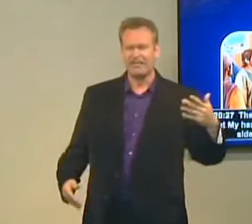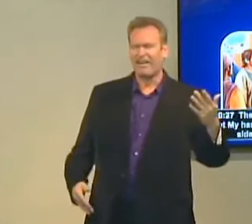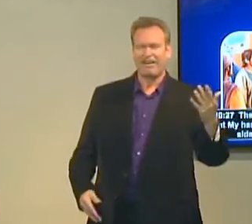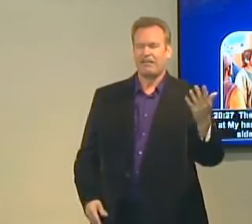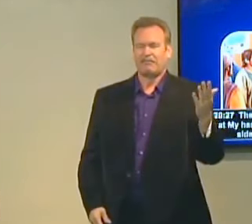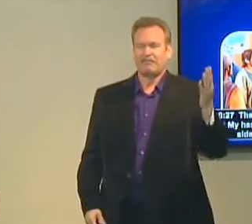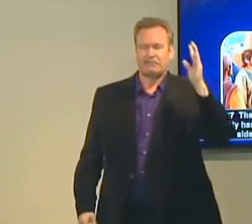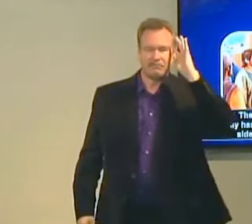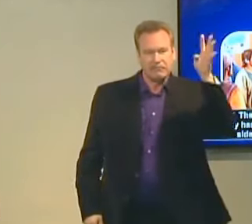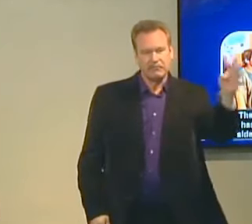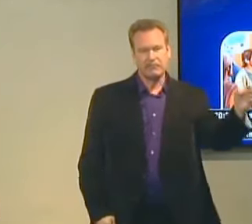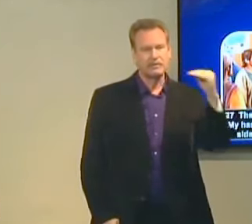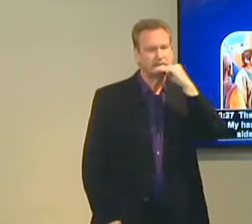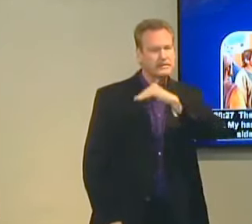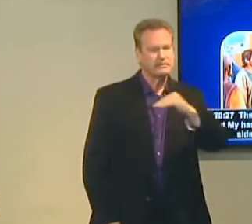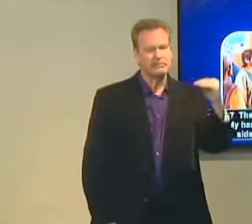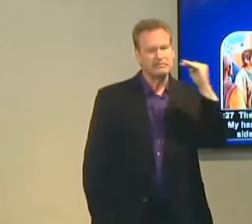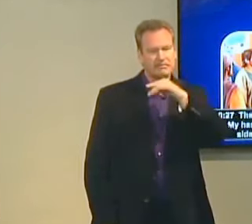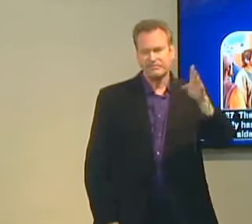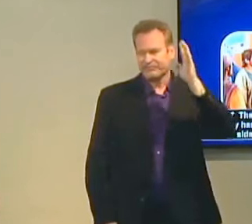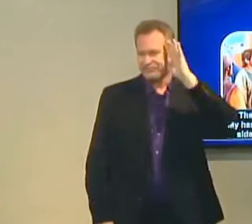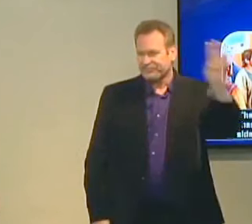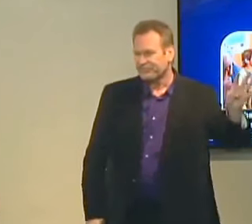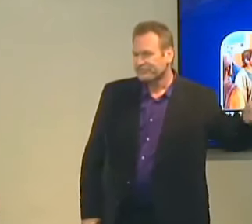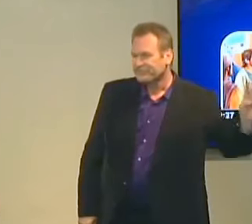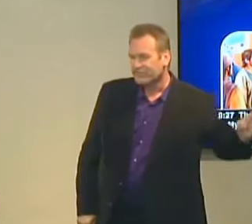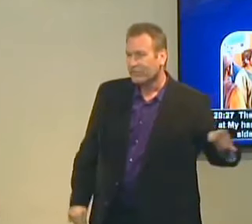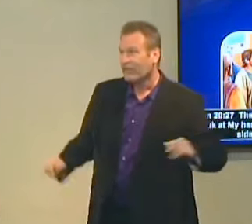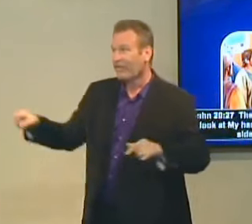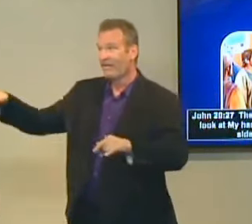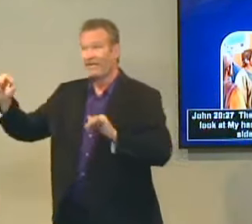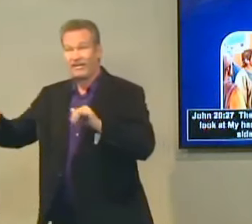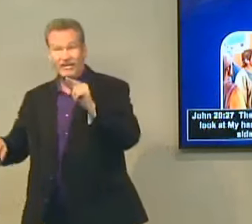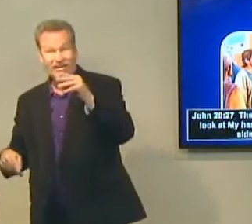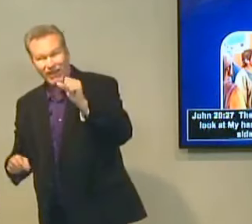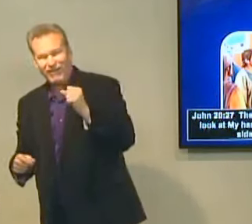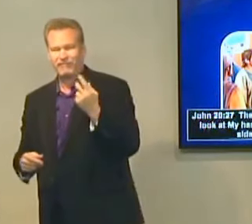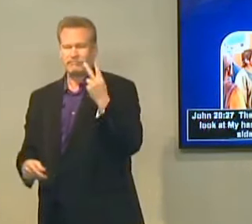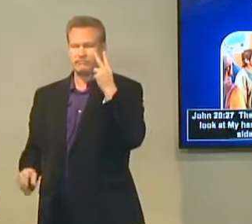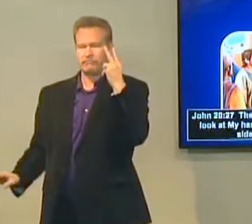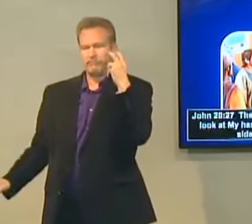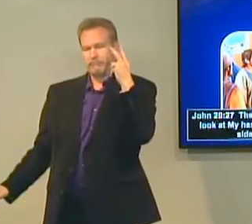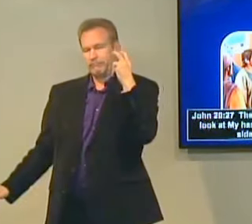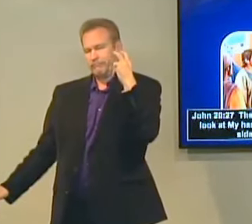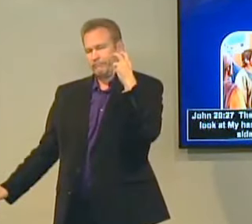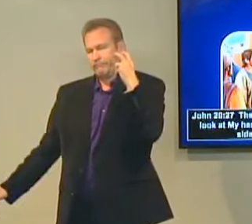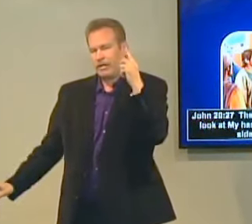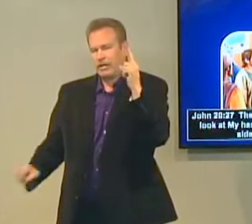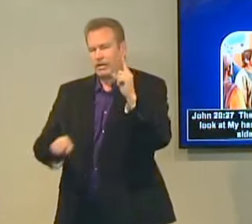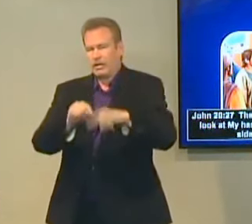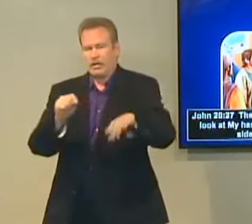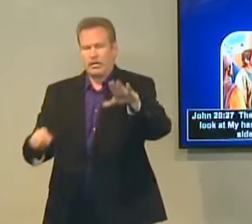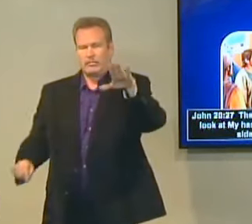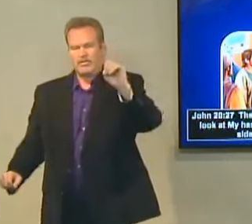dead. That's when life ends. You must be making this up. It can't be true. Thomas says. And so Thomas is a